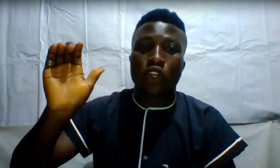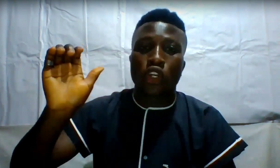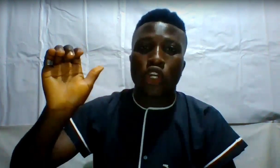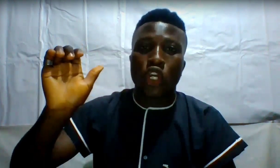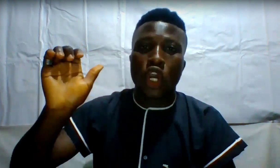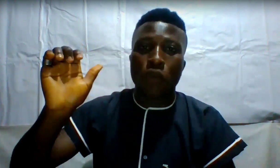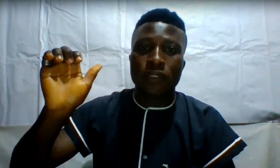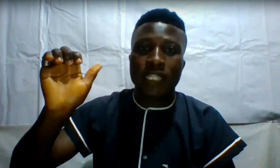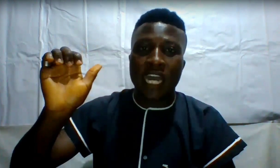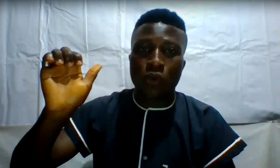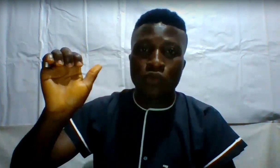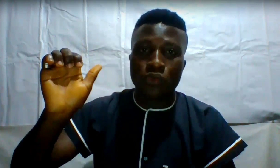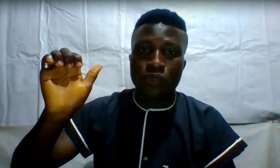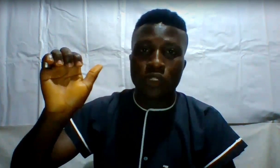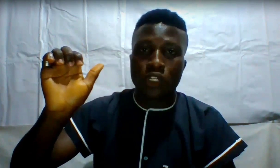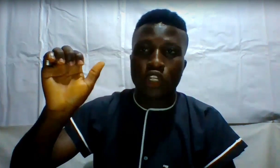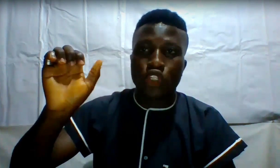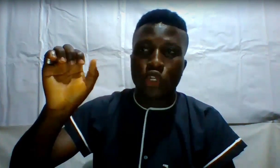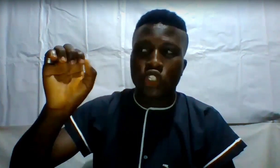comes down, your thumb